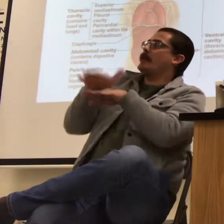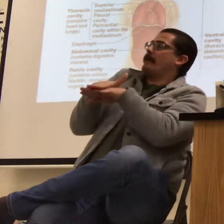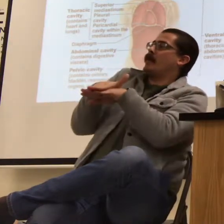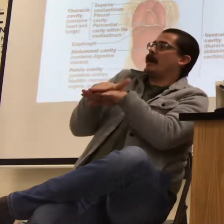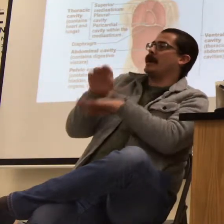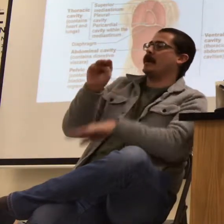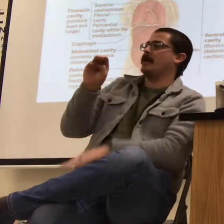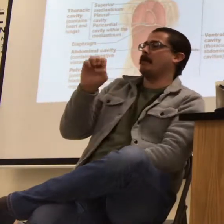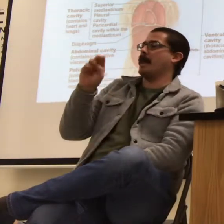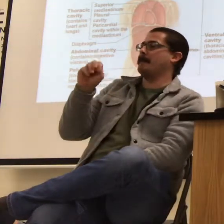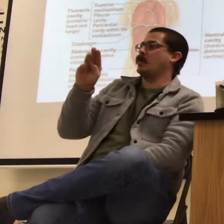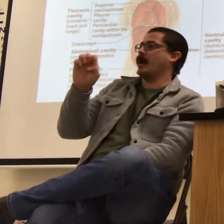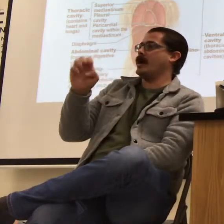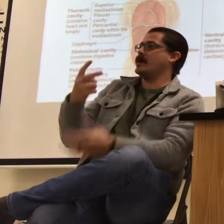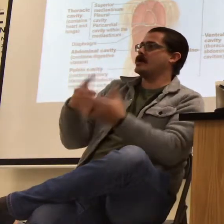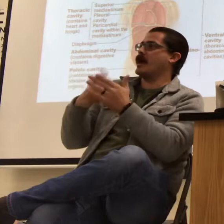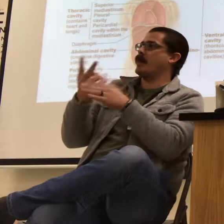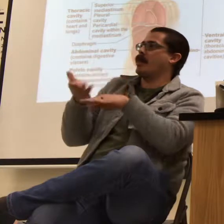Okay.